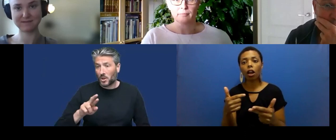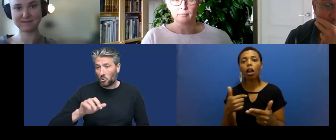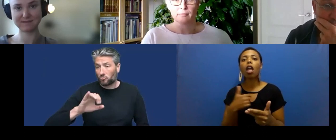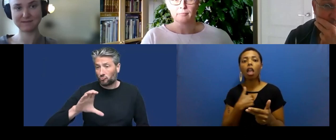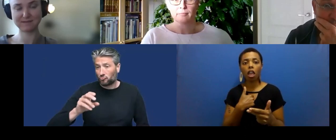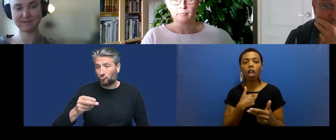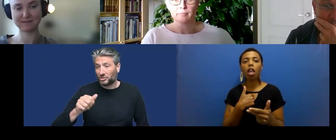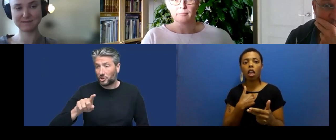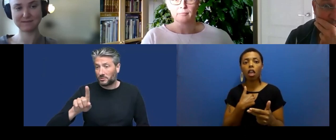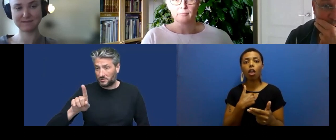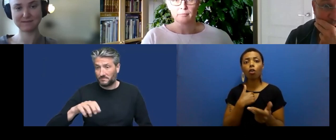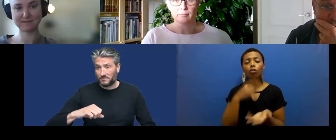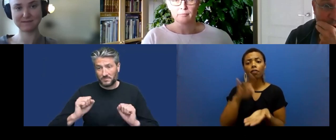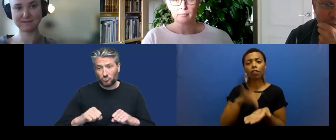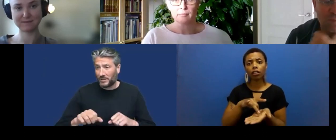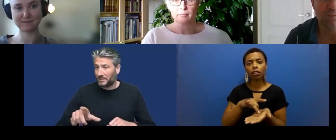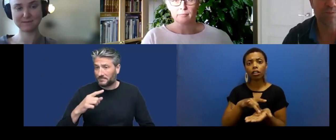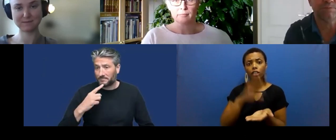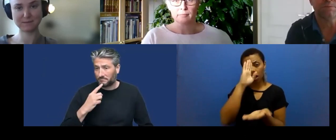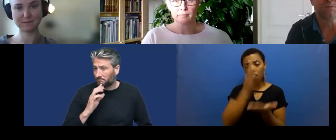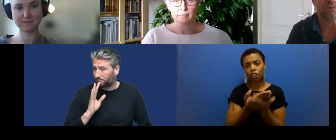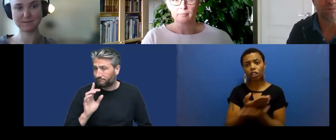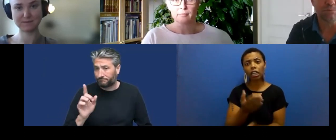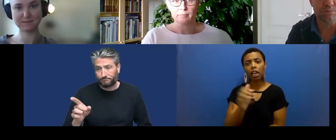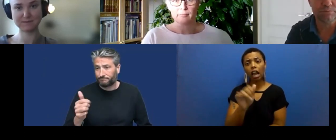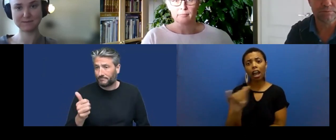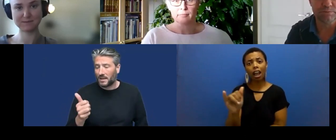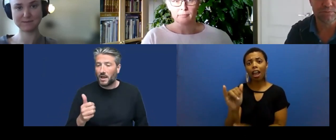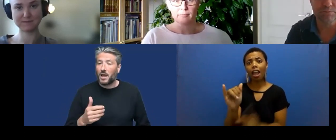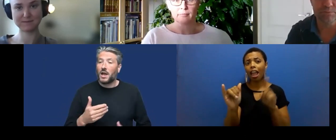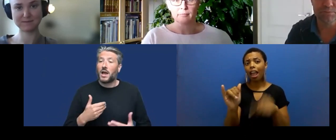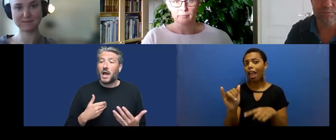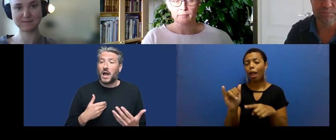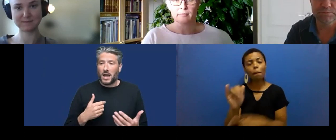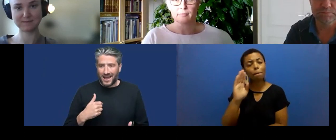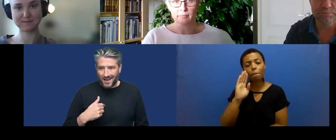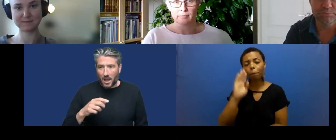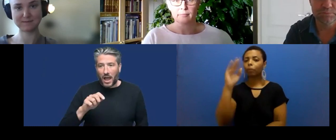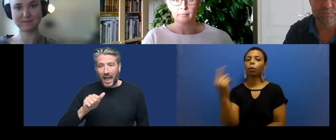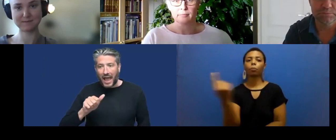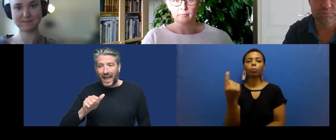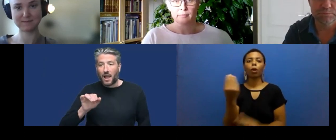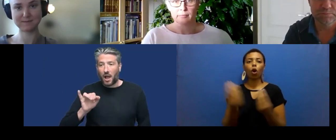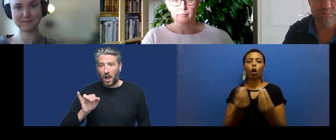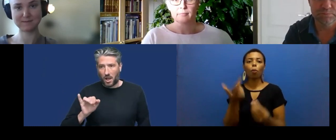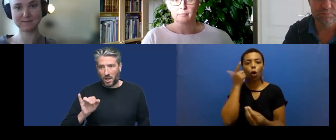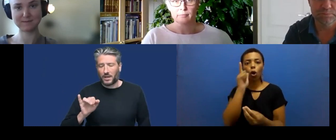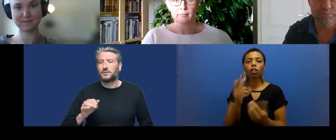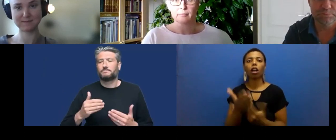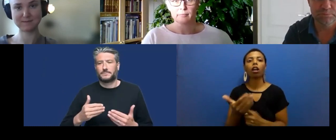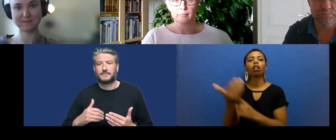that artificial intelligence is the next big step in assistive technology, especially for the visually